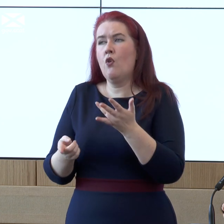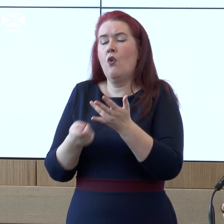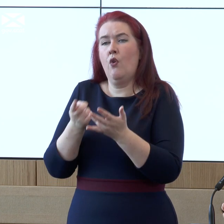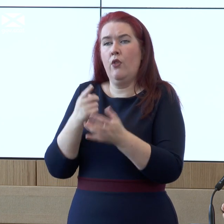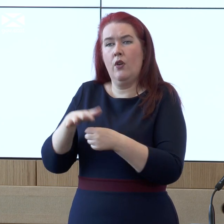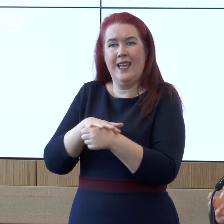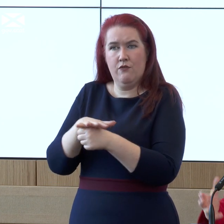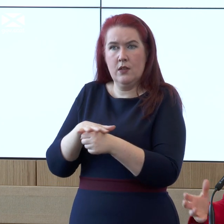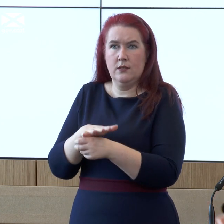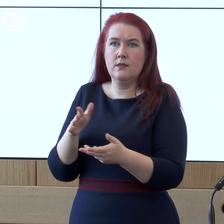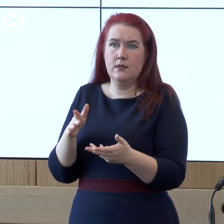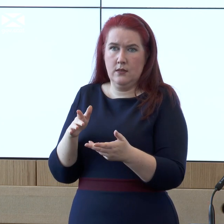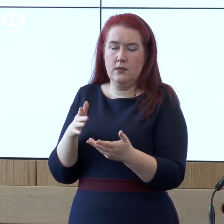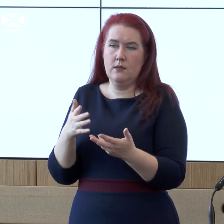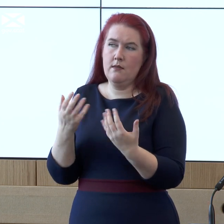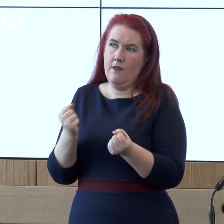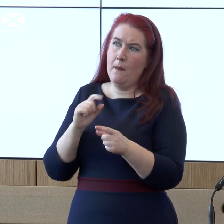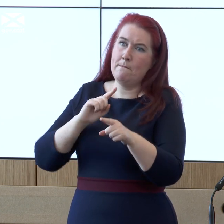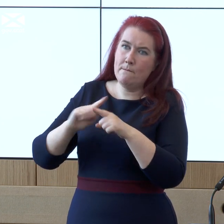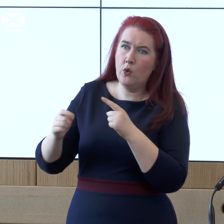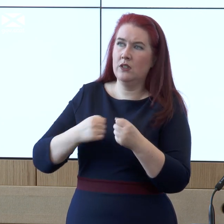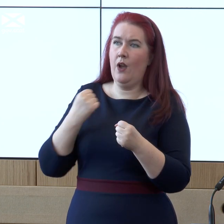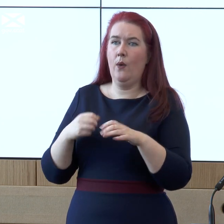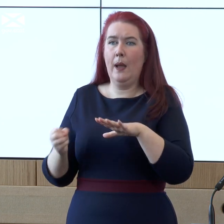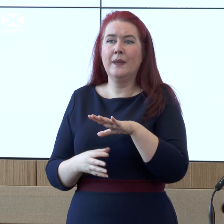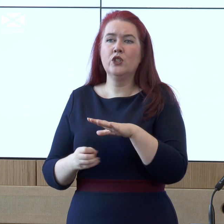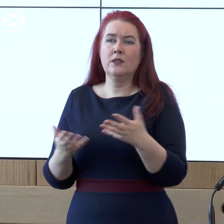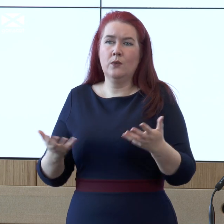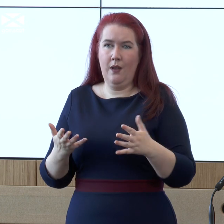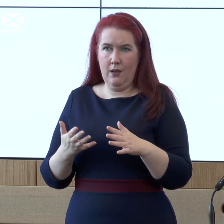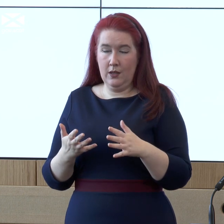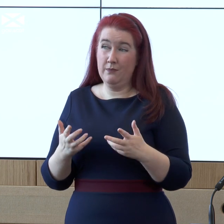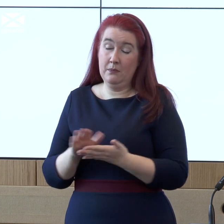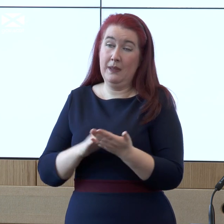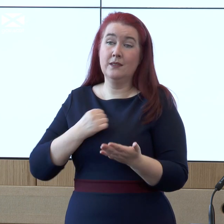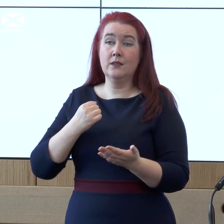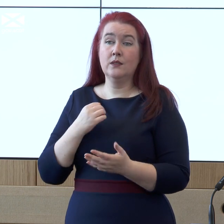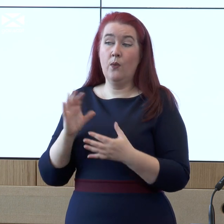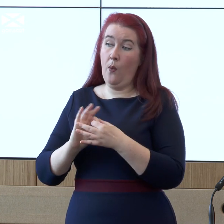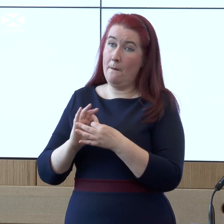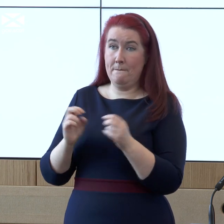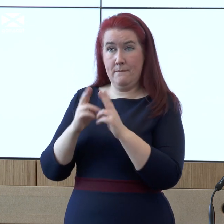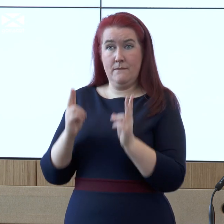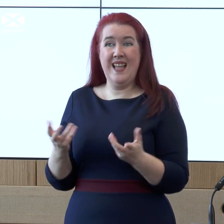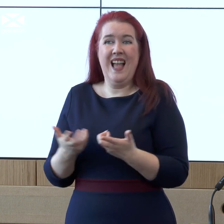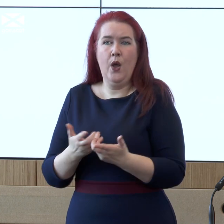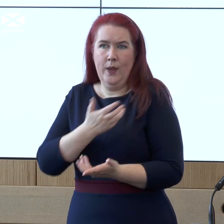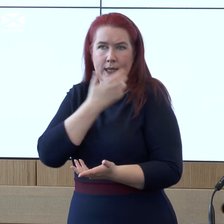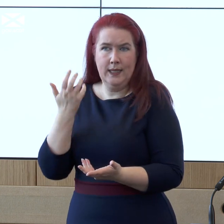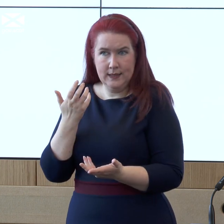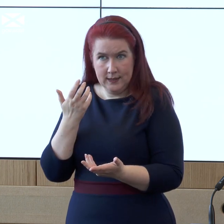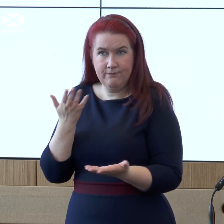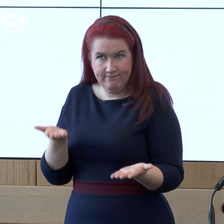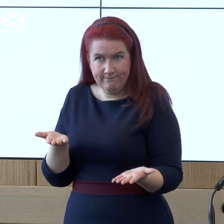areas that account for most of our emissions. So how we heat our homes is a crucial area.